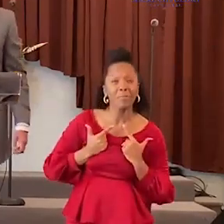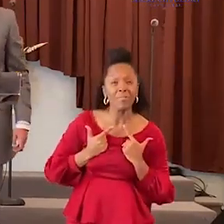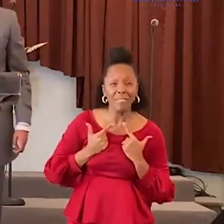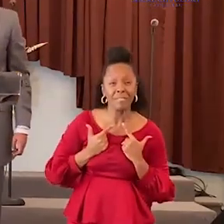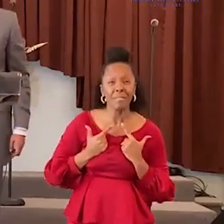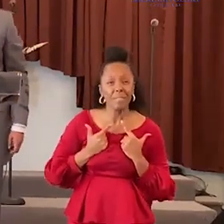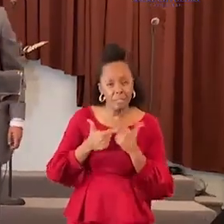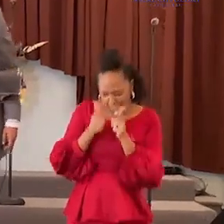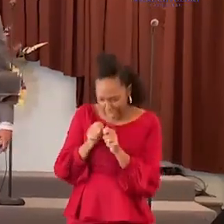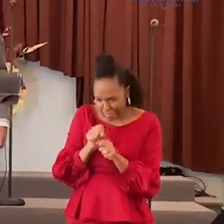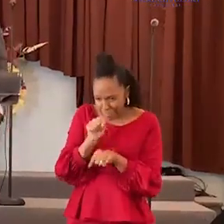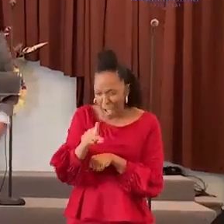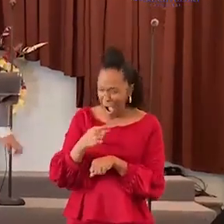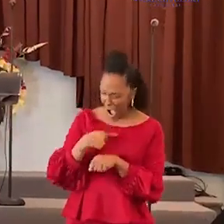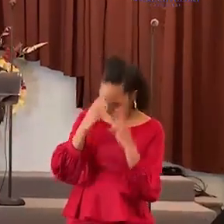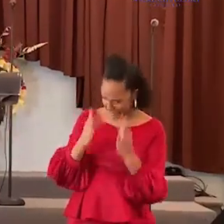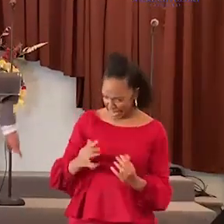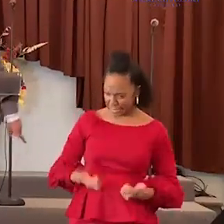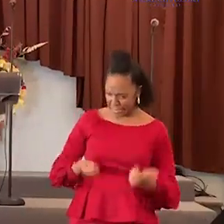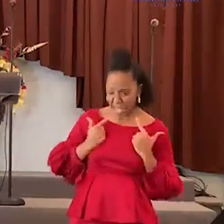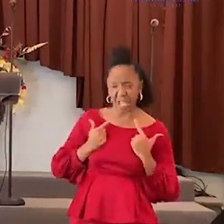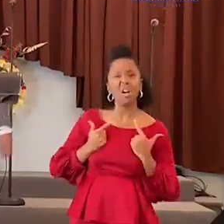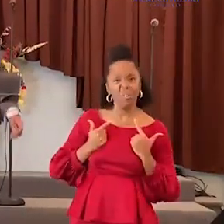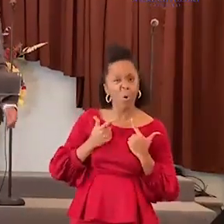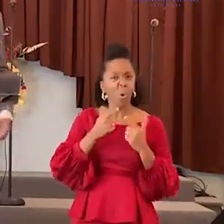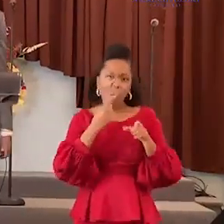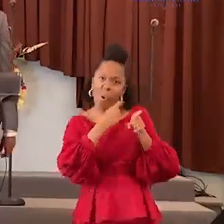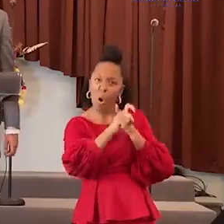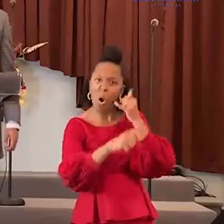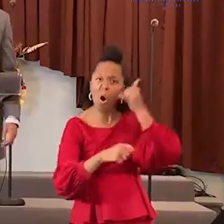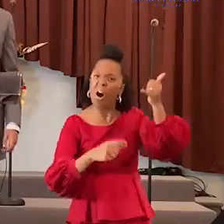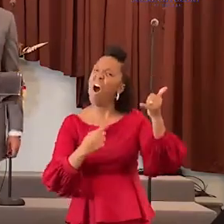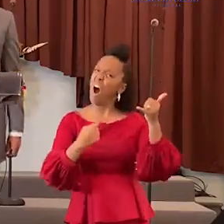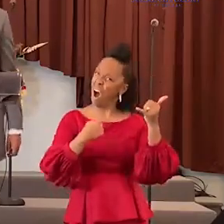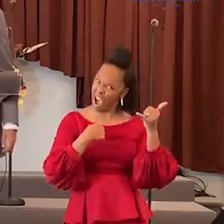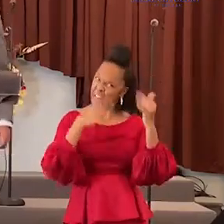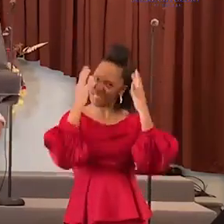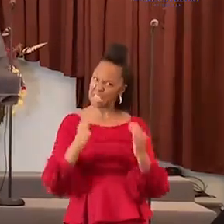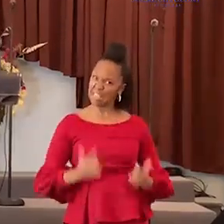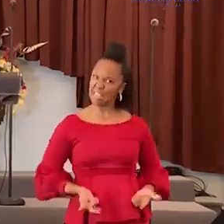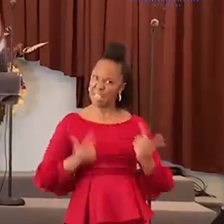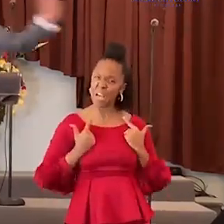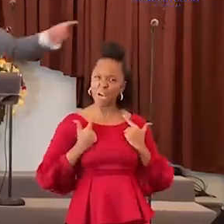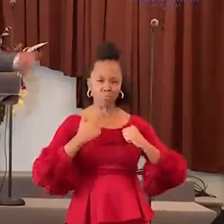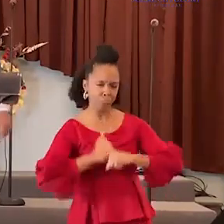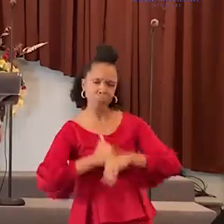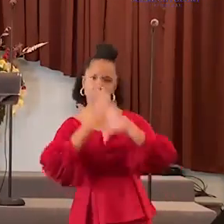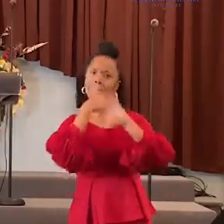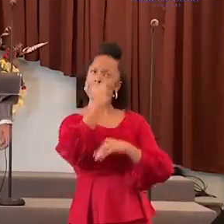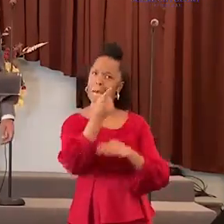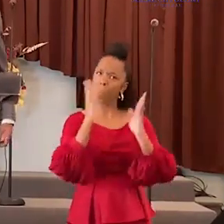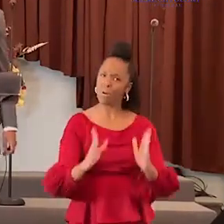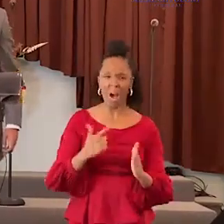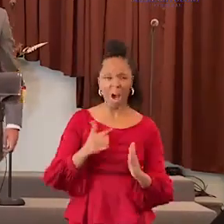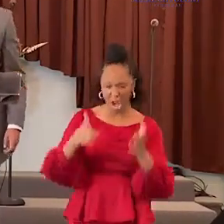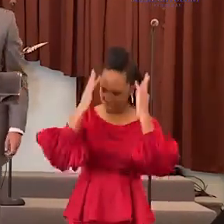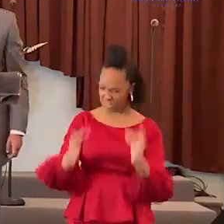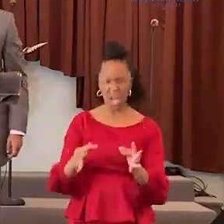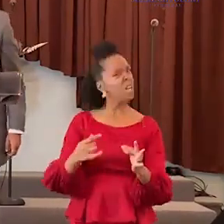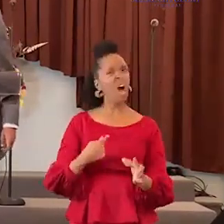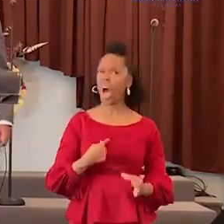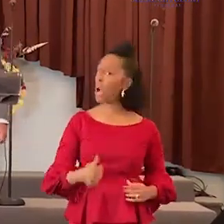And I'm not gonna die. I decided that I'm not gonna give up. I decided I'm not